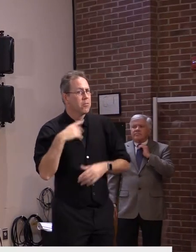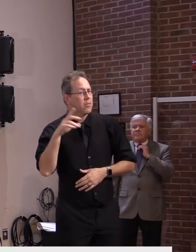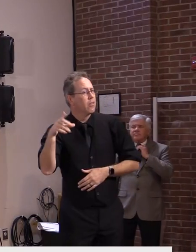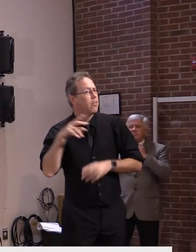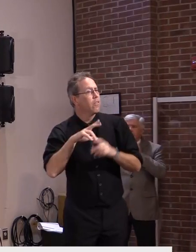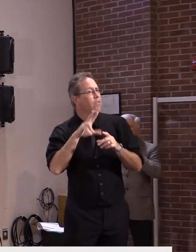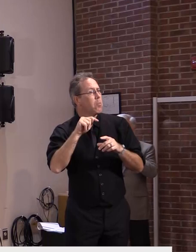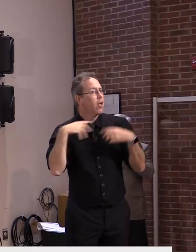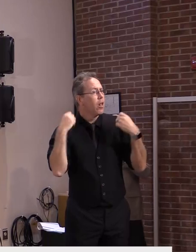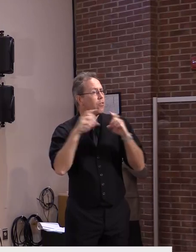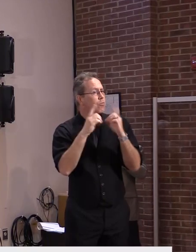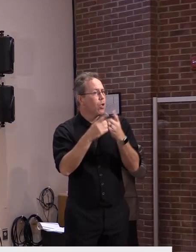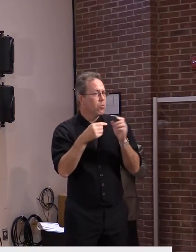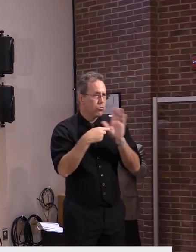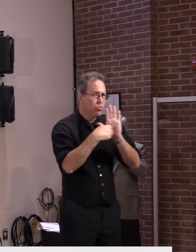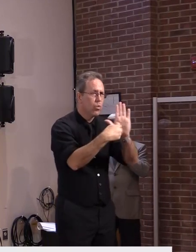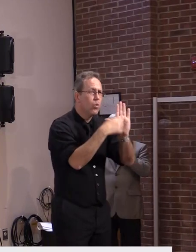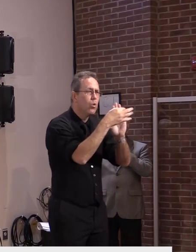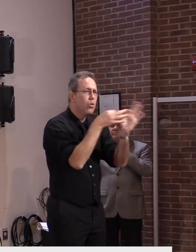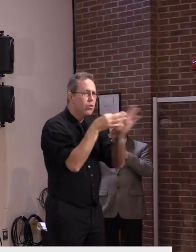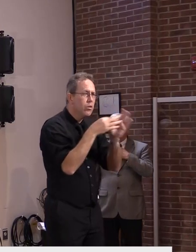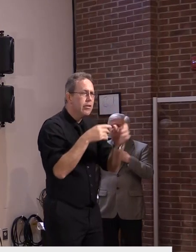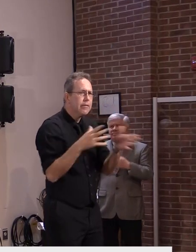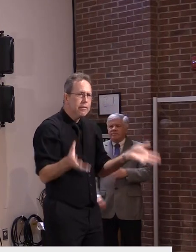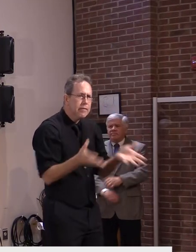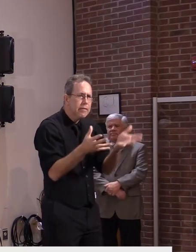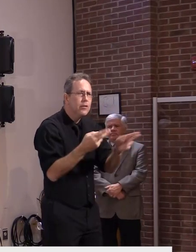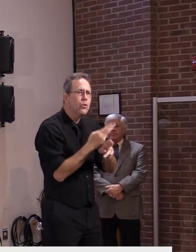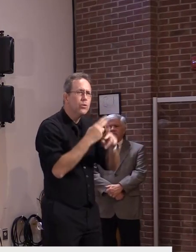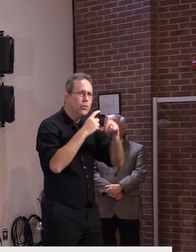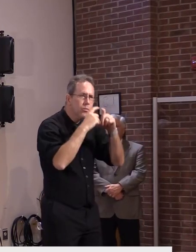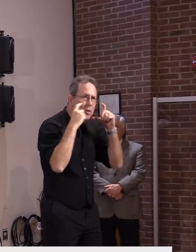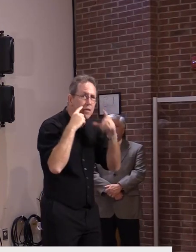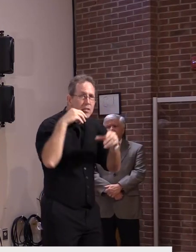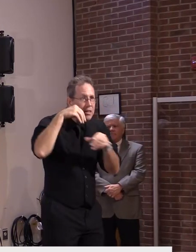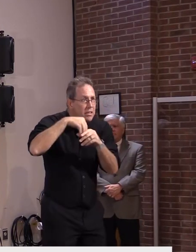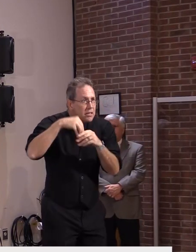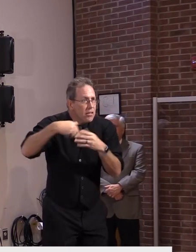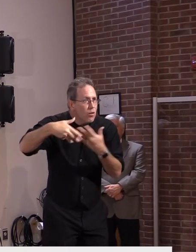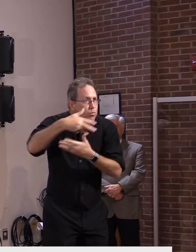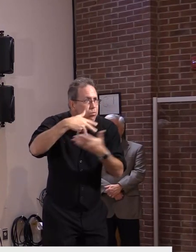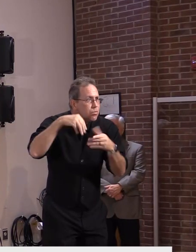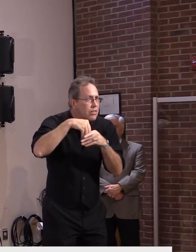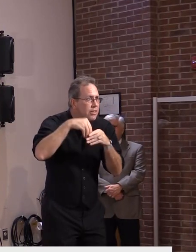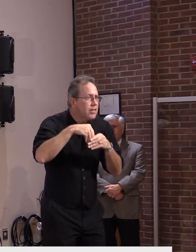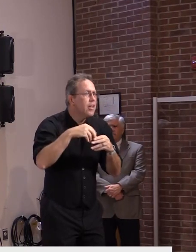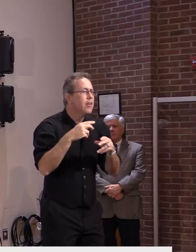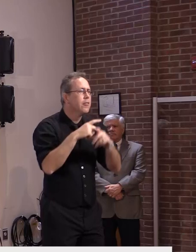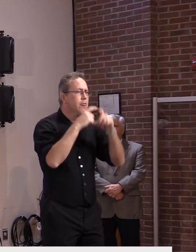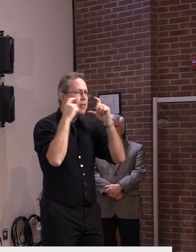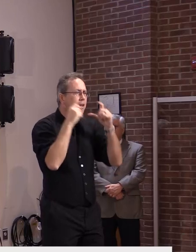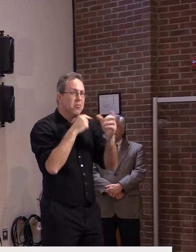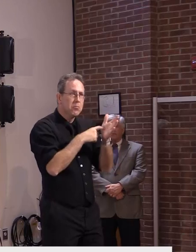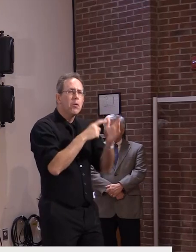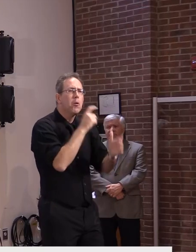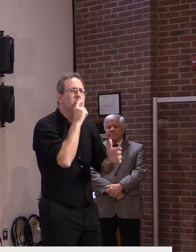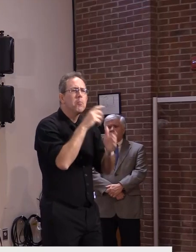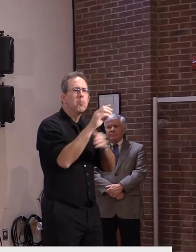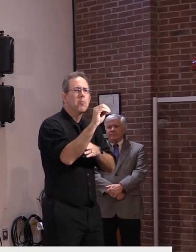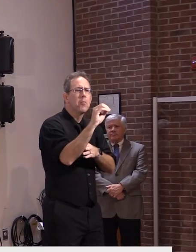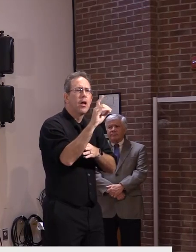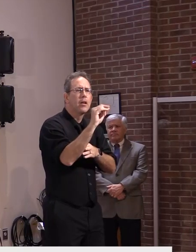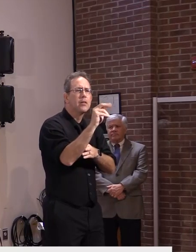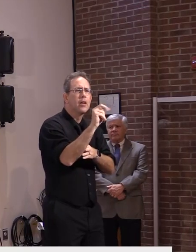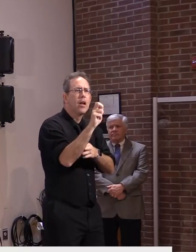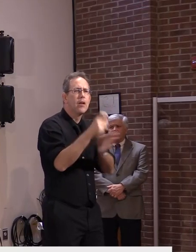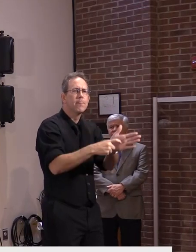yourself, it reiterates that guidance. Admittedly, it doesn't mandate it. That's a different kind